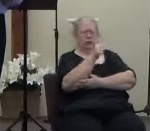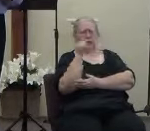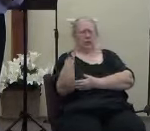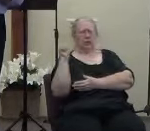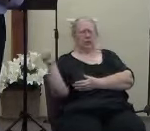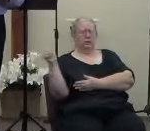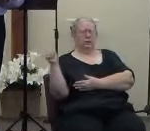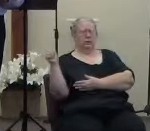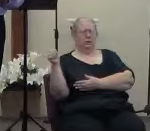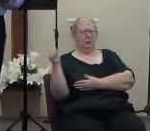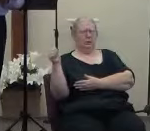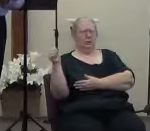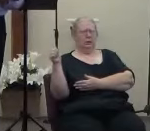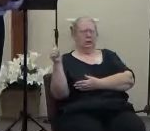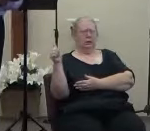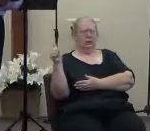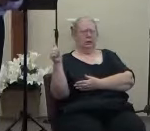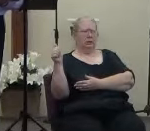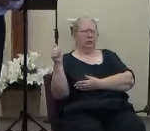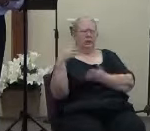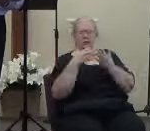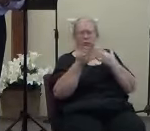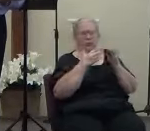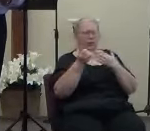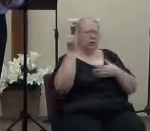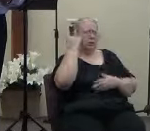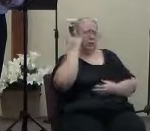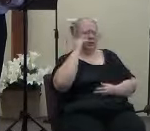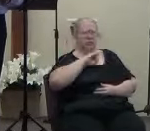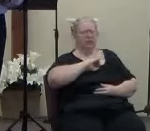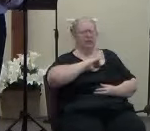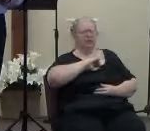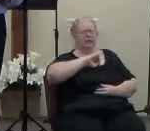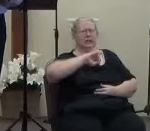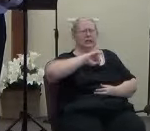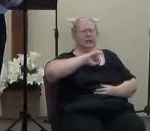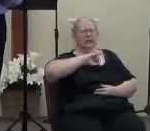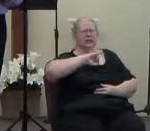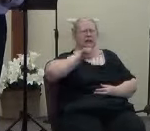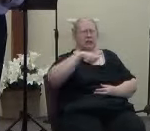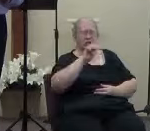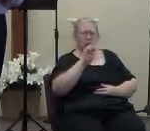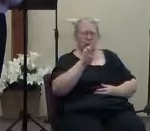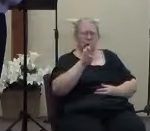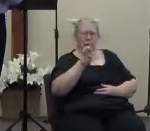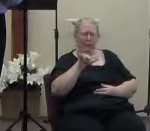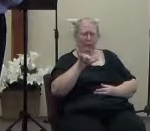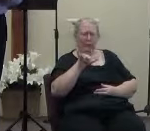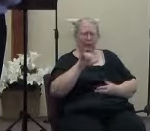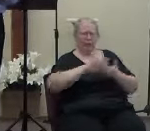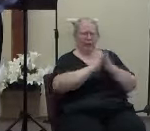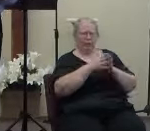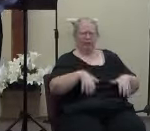Even if Jerry Barker does get mad at me. You're a pastor. You go home and rest. We'll get there. That's what he